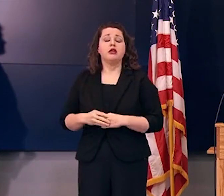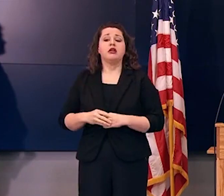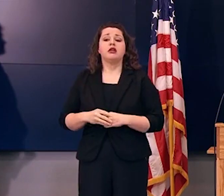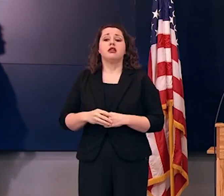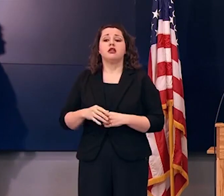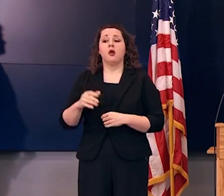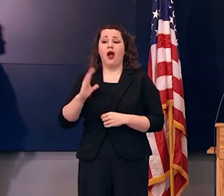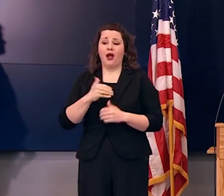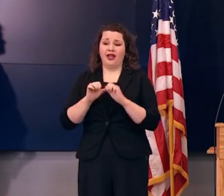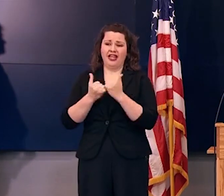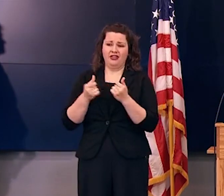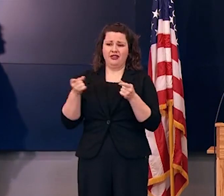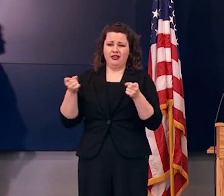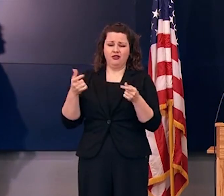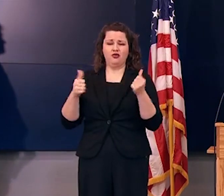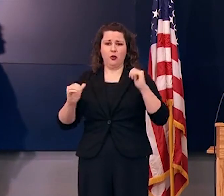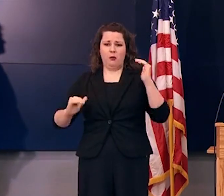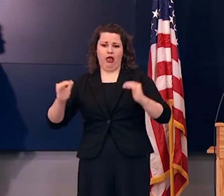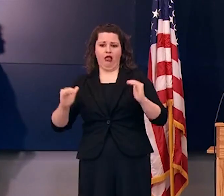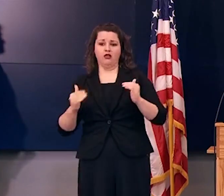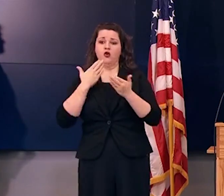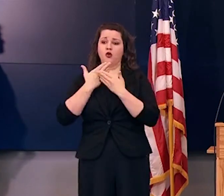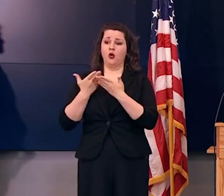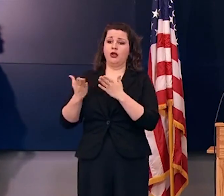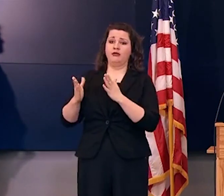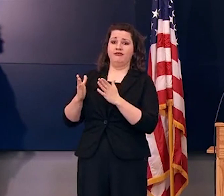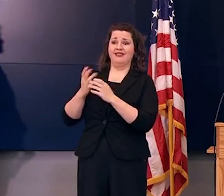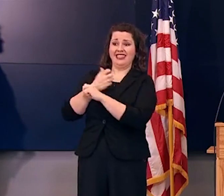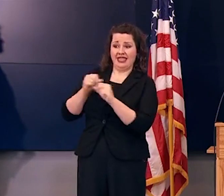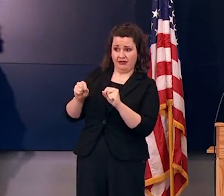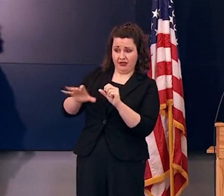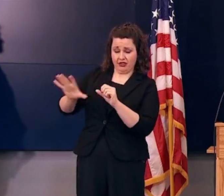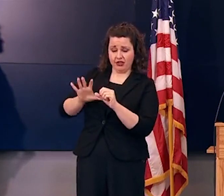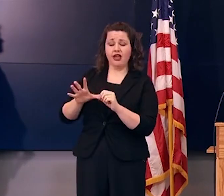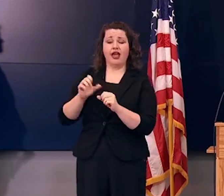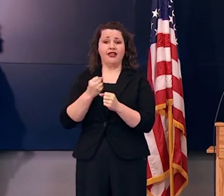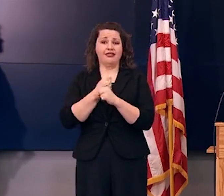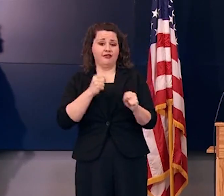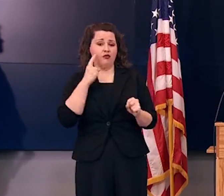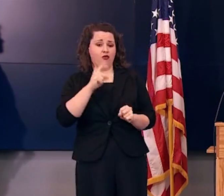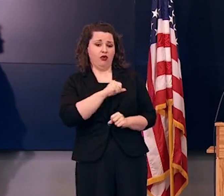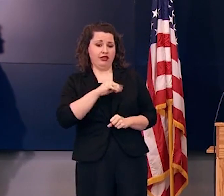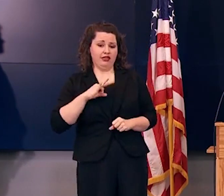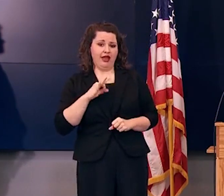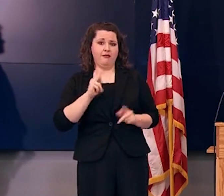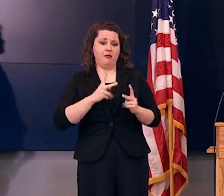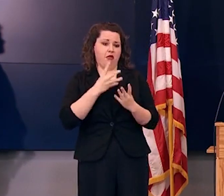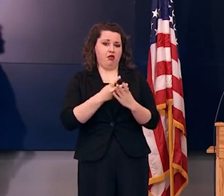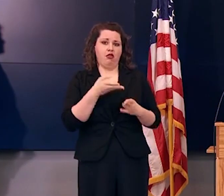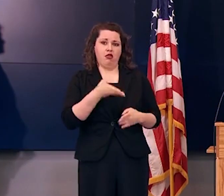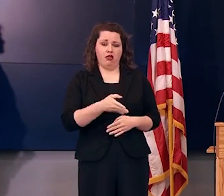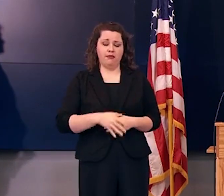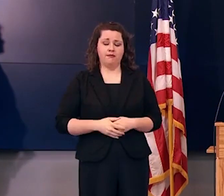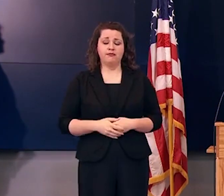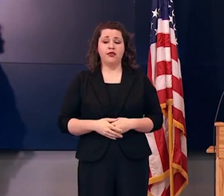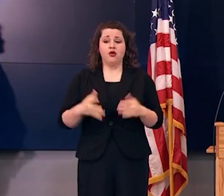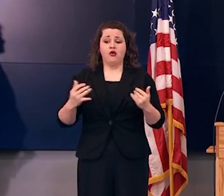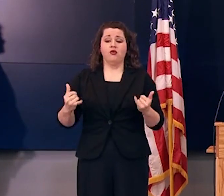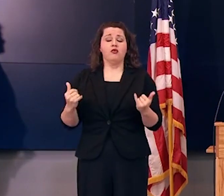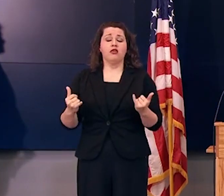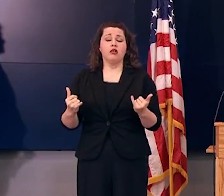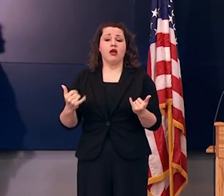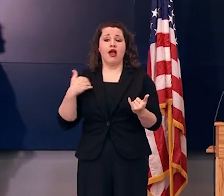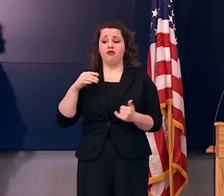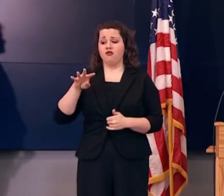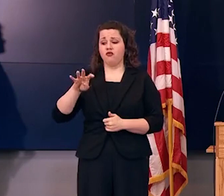a balance of good public safety and safety of the institutions for our staff and those incarcerated. Currently,